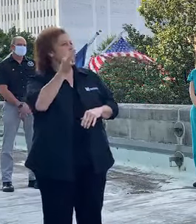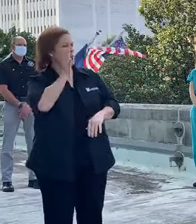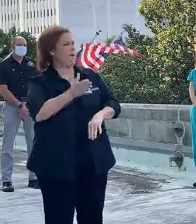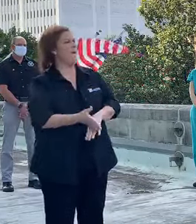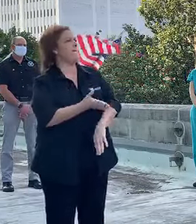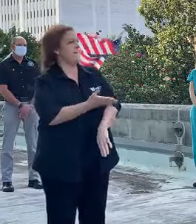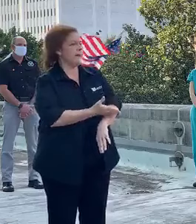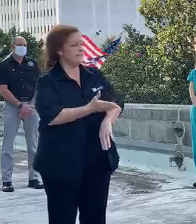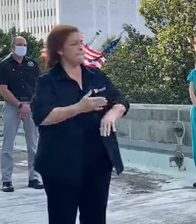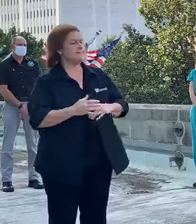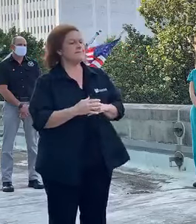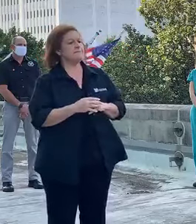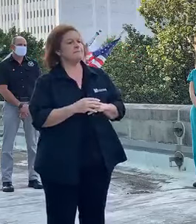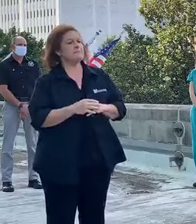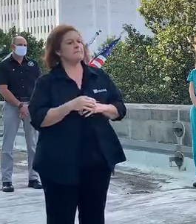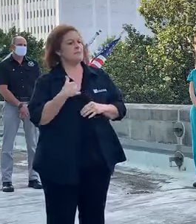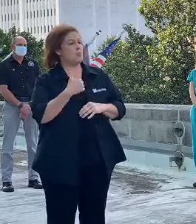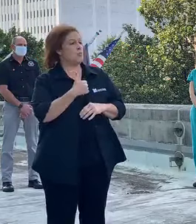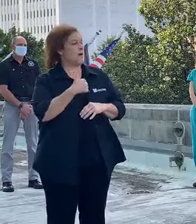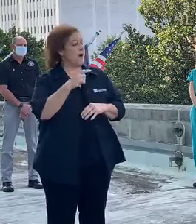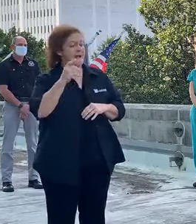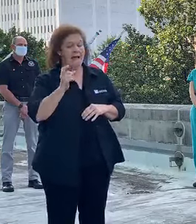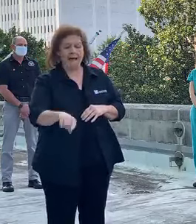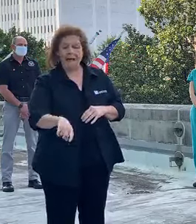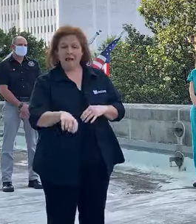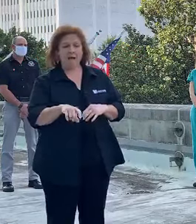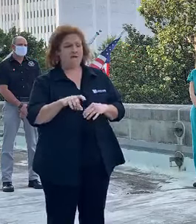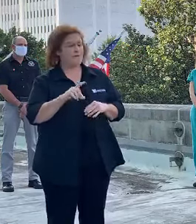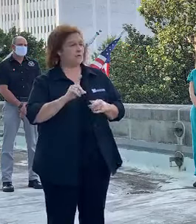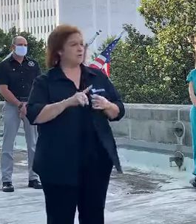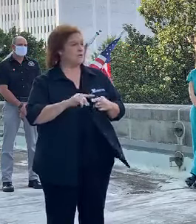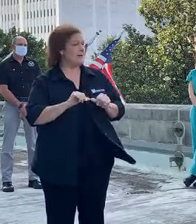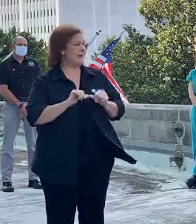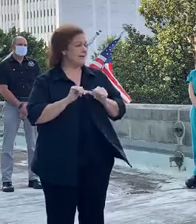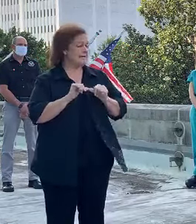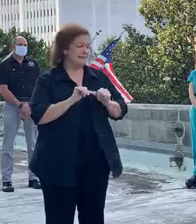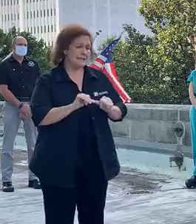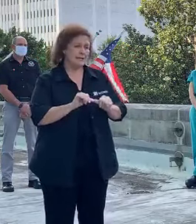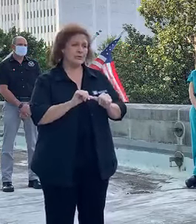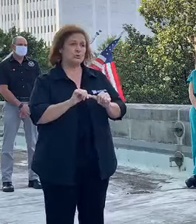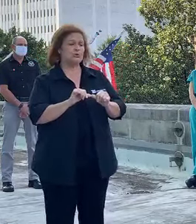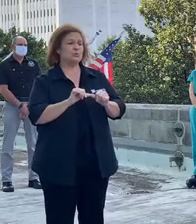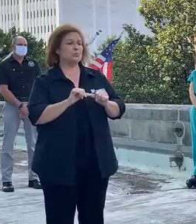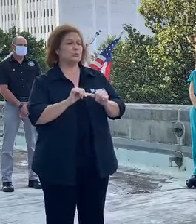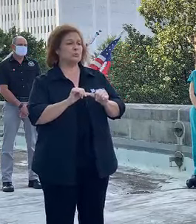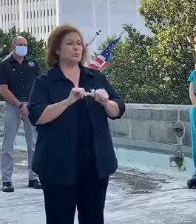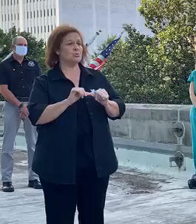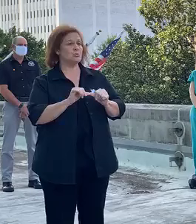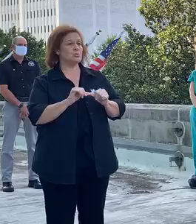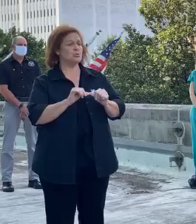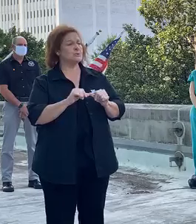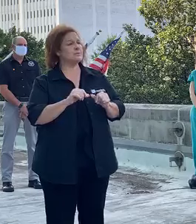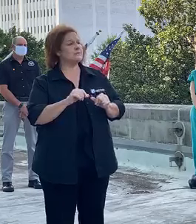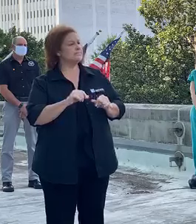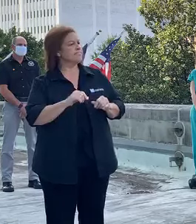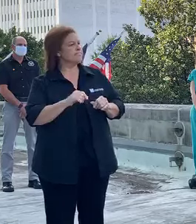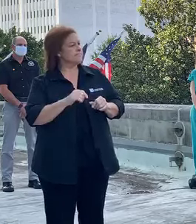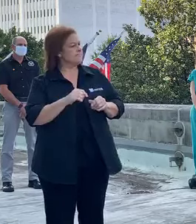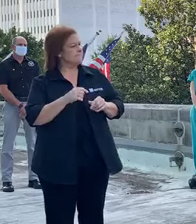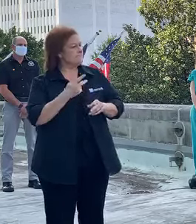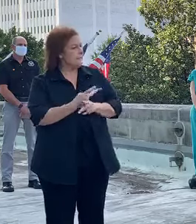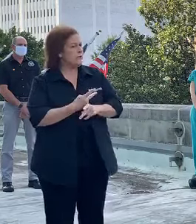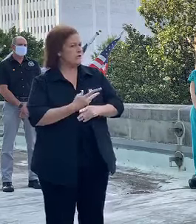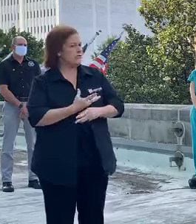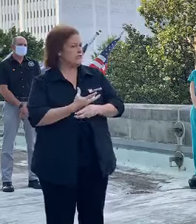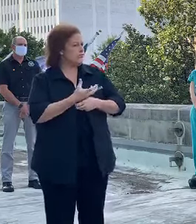do. We must continue our part and continue within our pact of that mutual trust